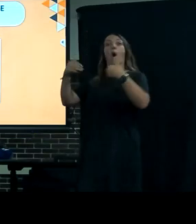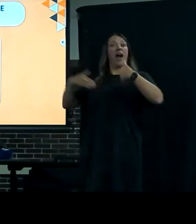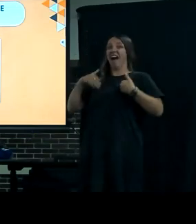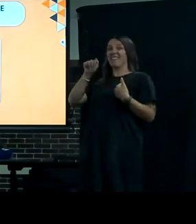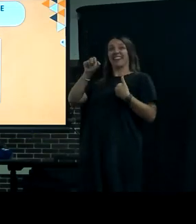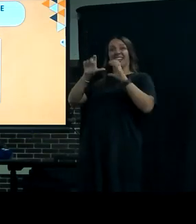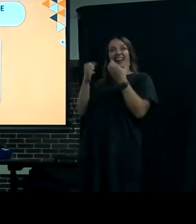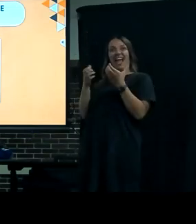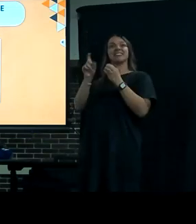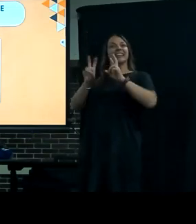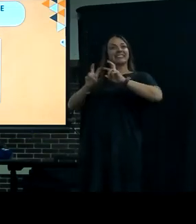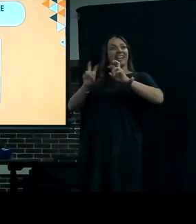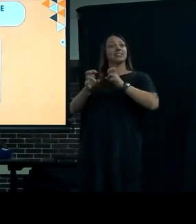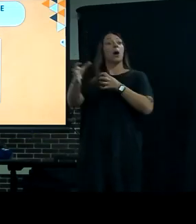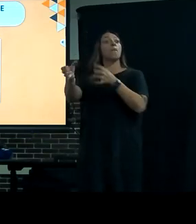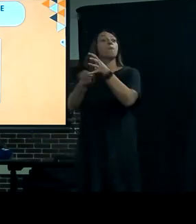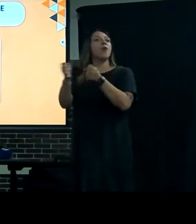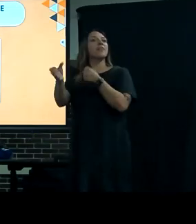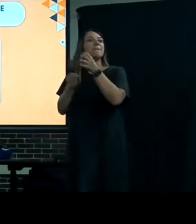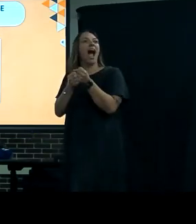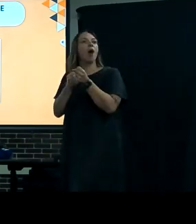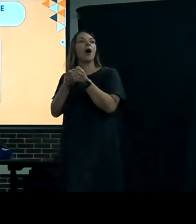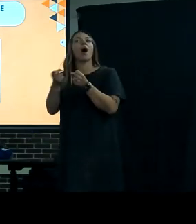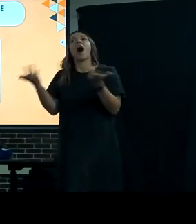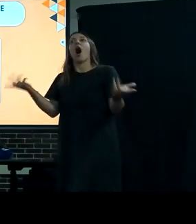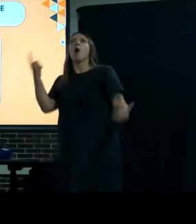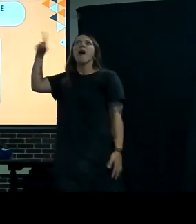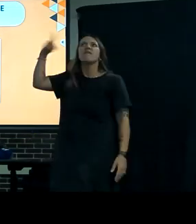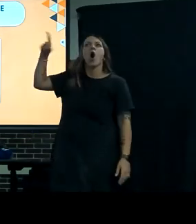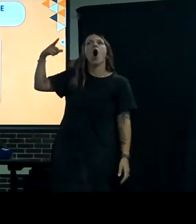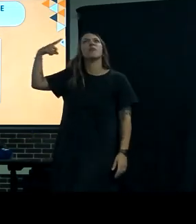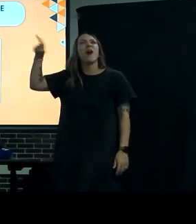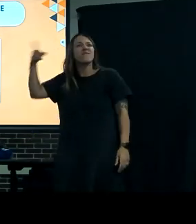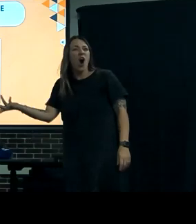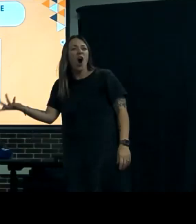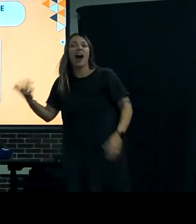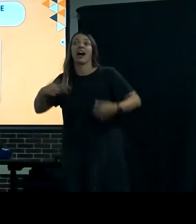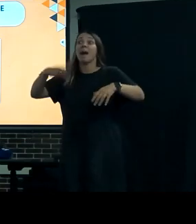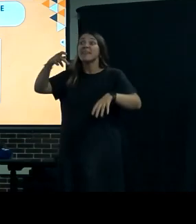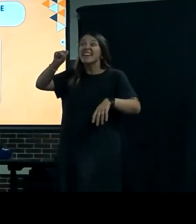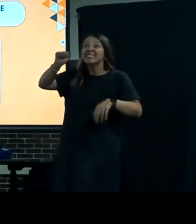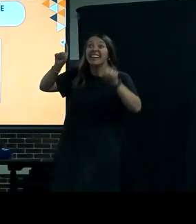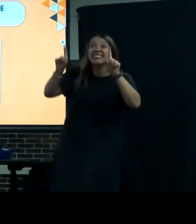more seriously. But if they don't have the ASL class, we pull them out